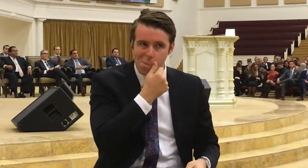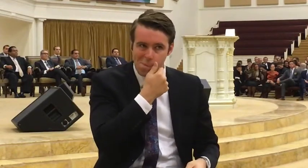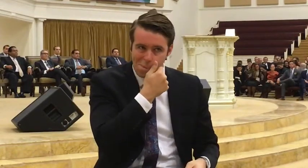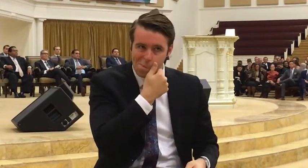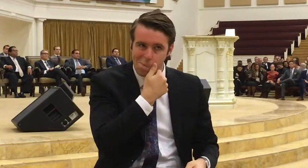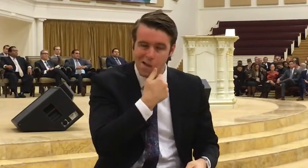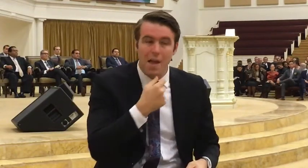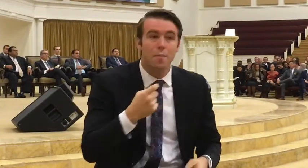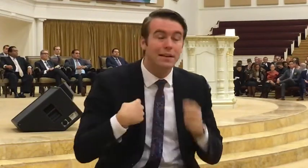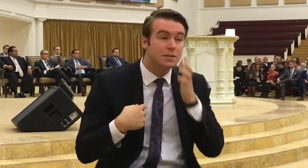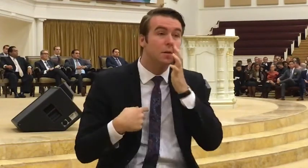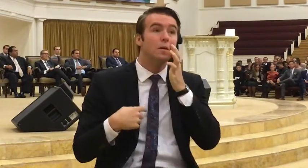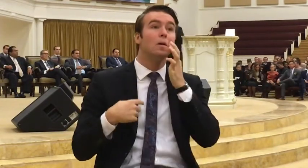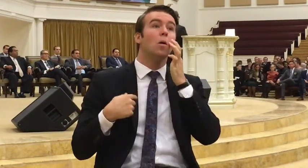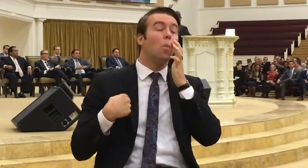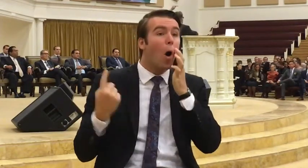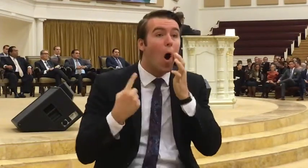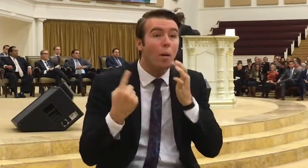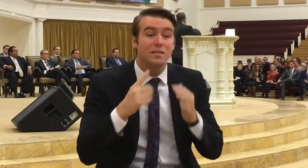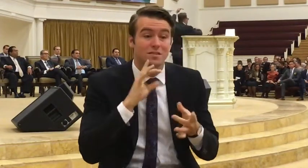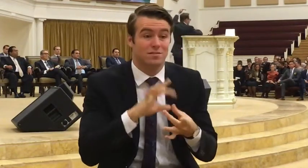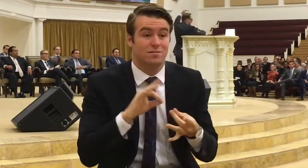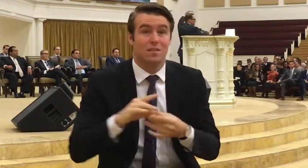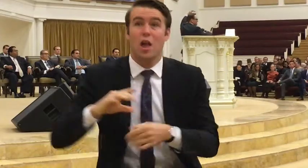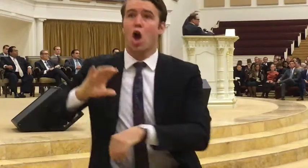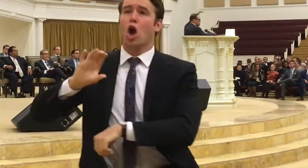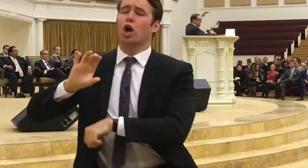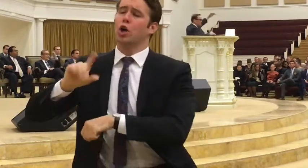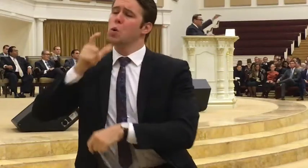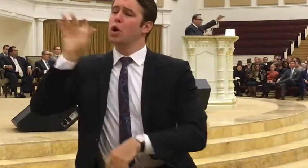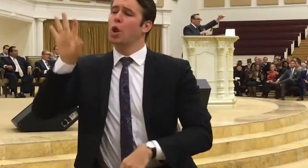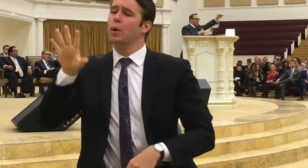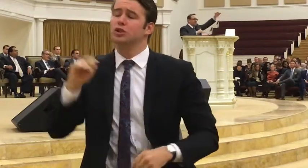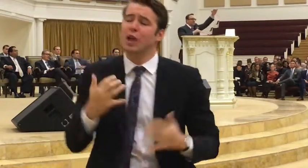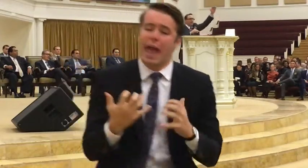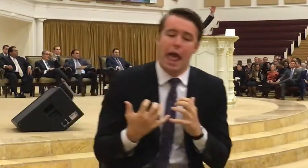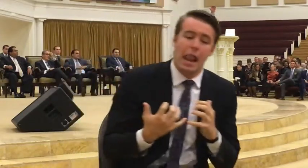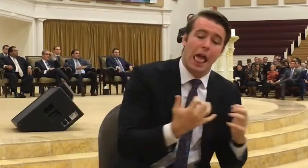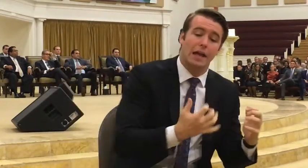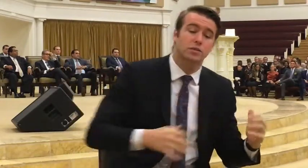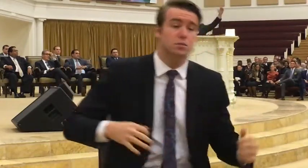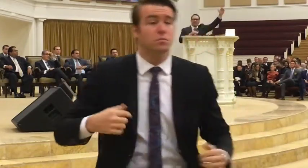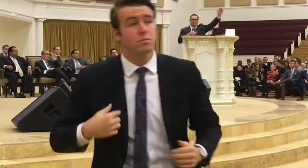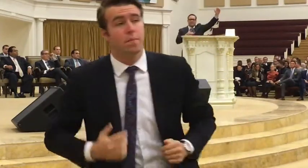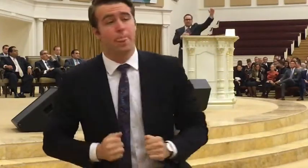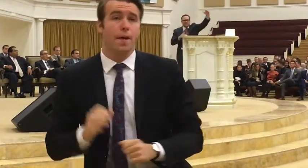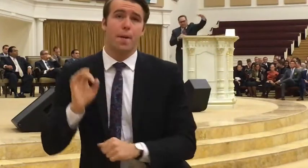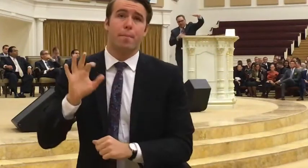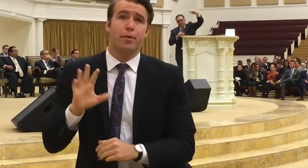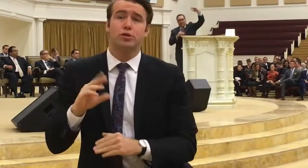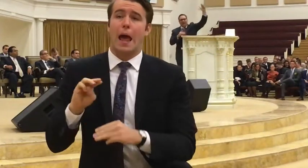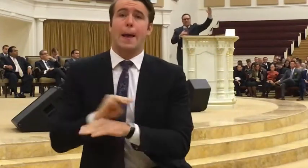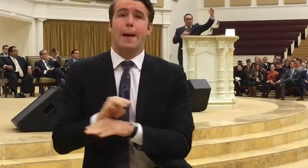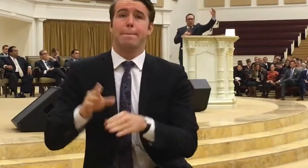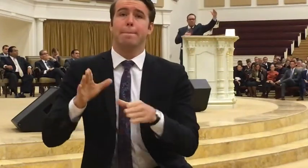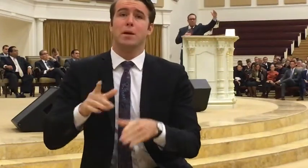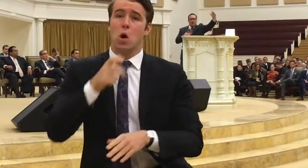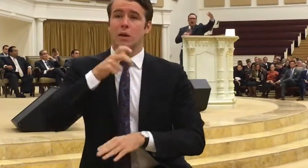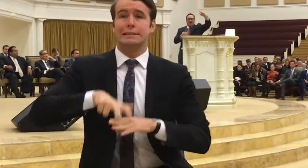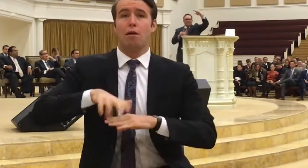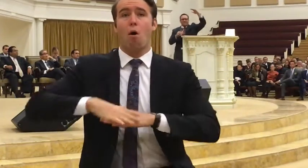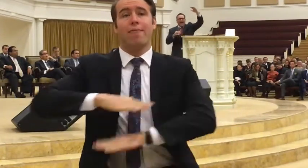Because we have made it about clergy and laity. That the preachers and the ministers that sit on the